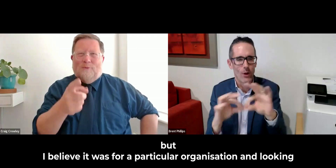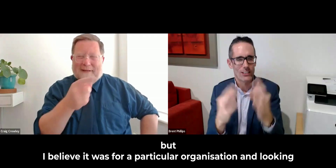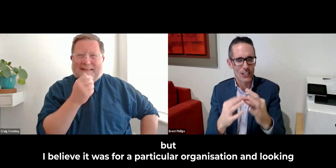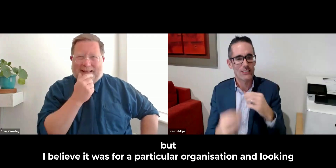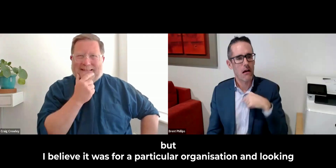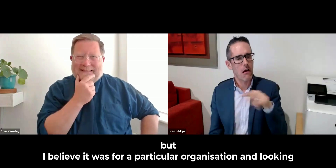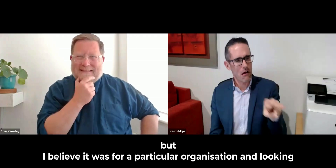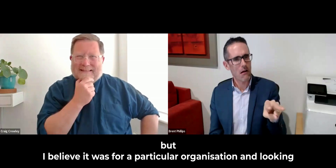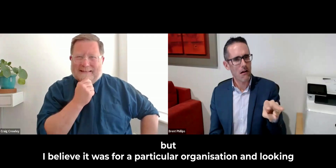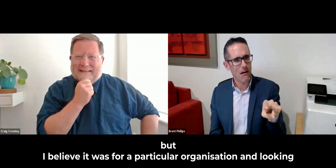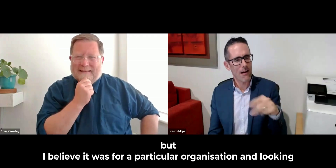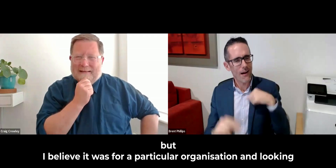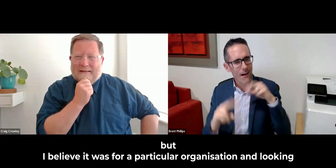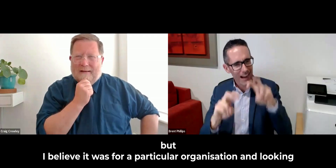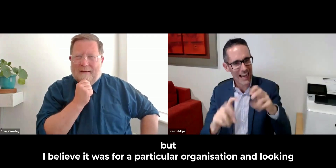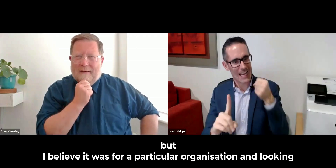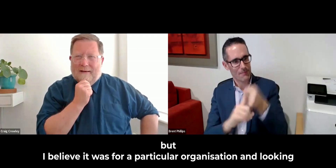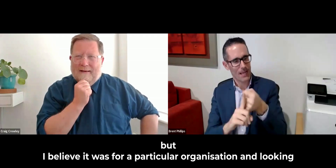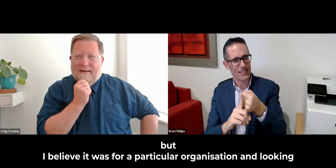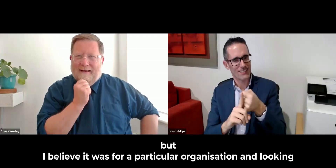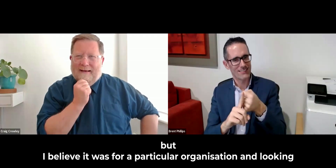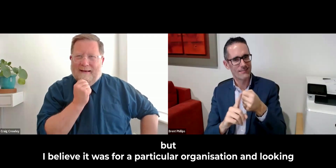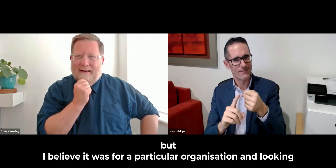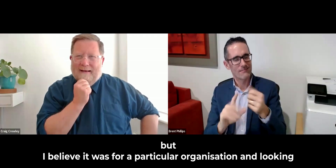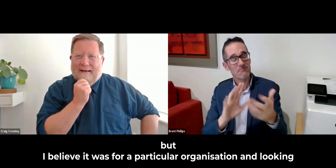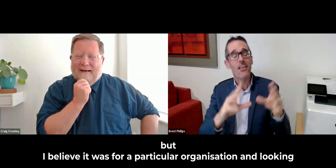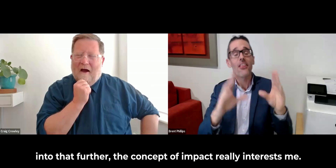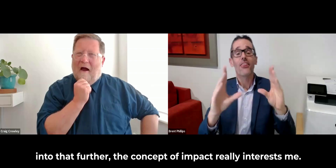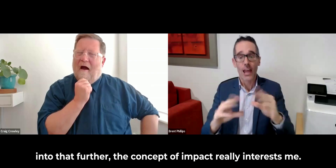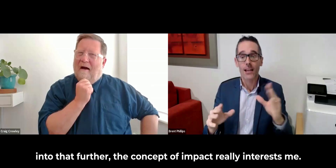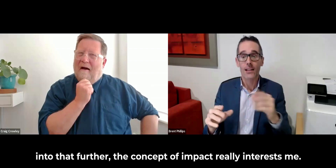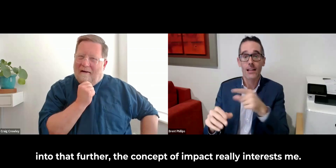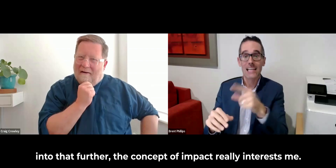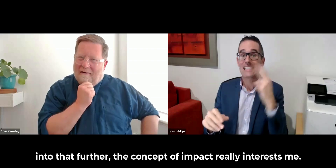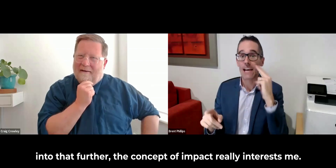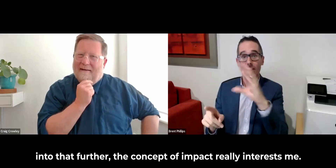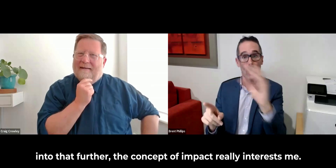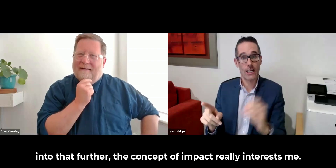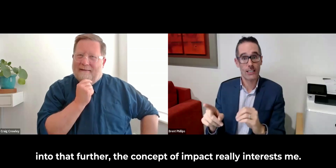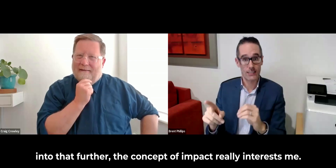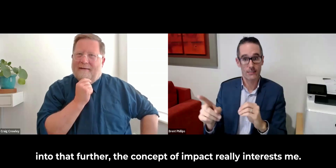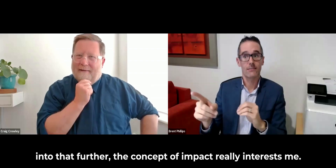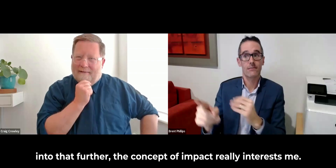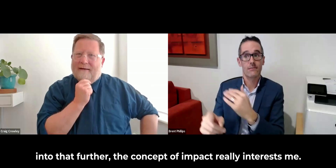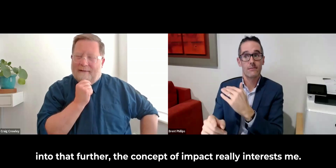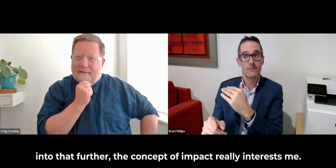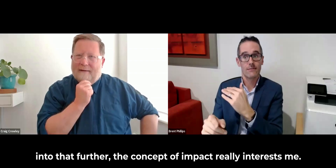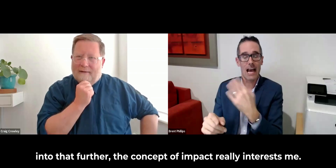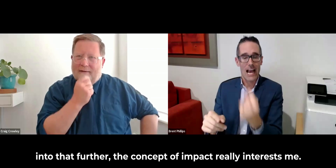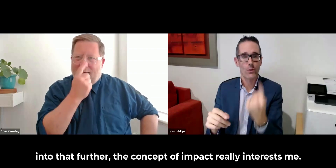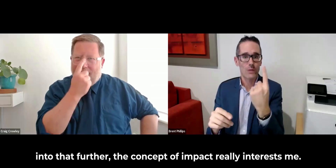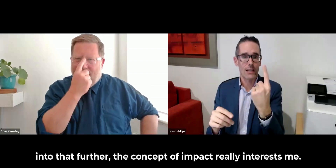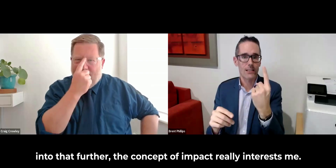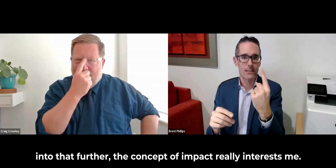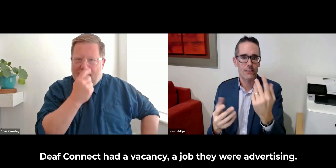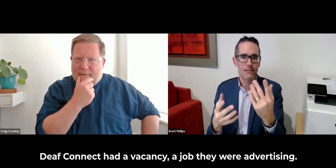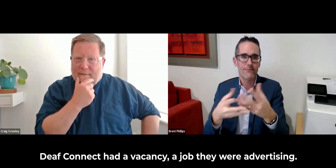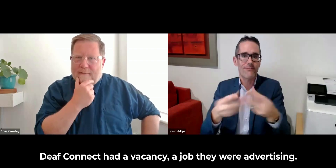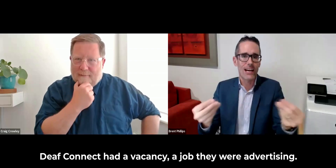was for a particular organization. And looking into that further, the concept of impact really interests me. Deaf